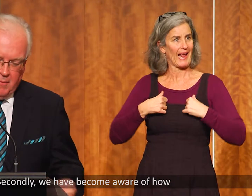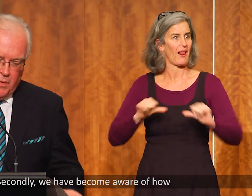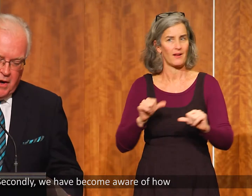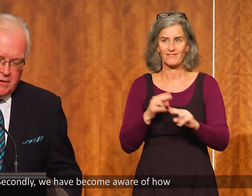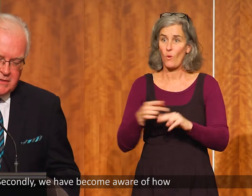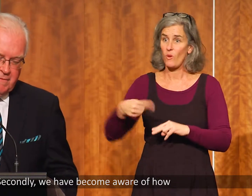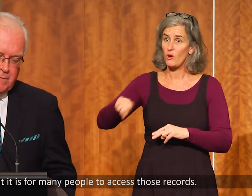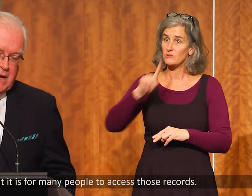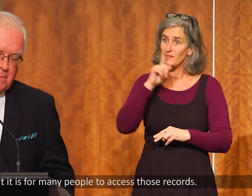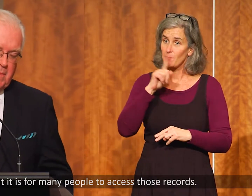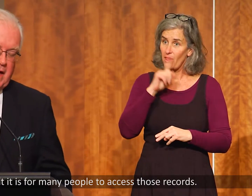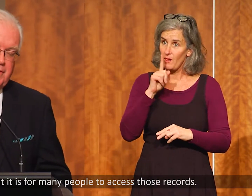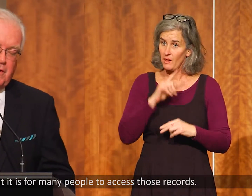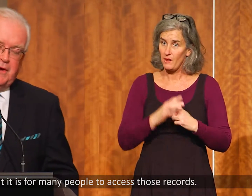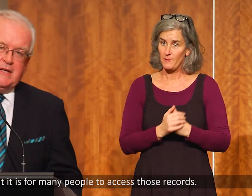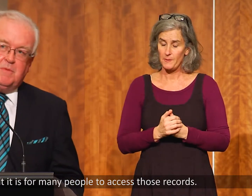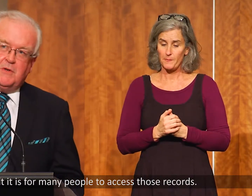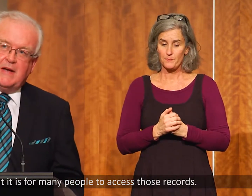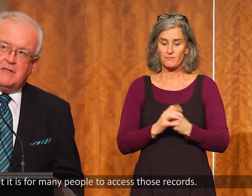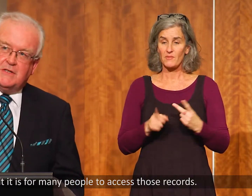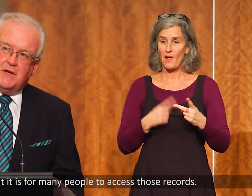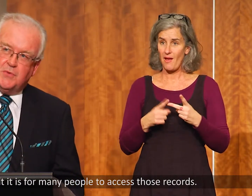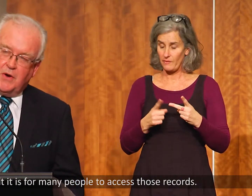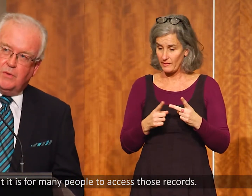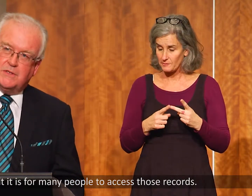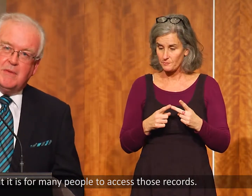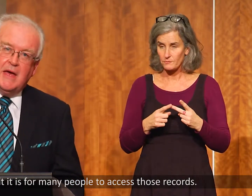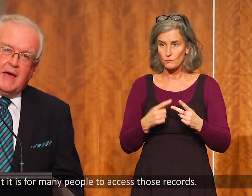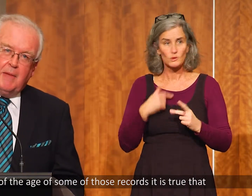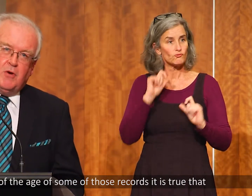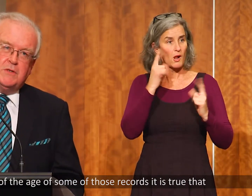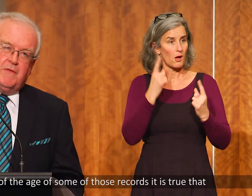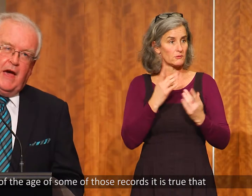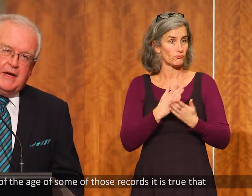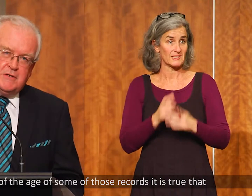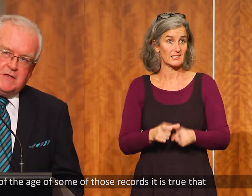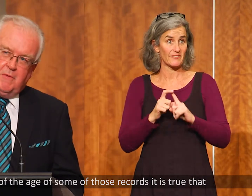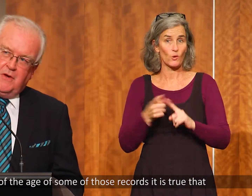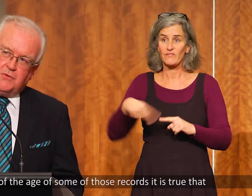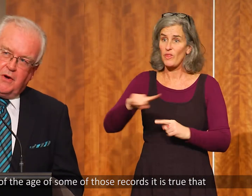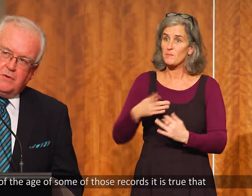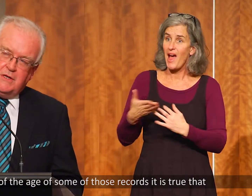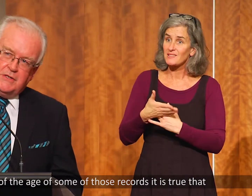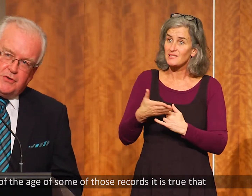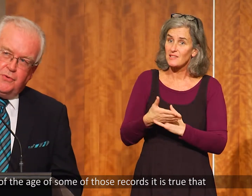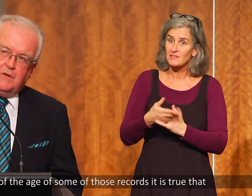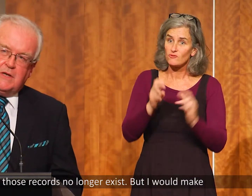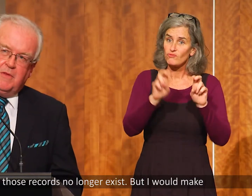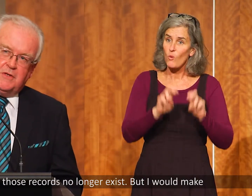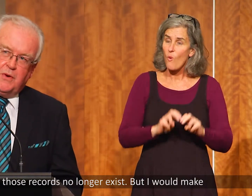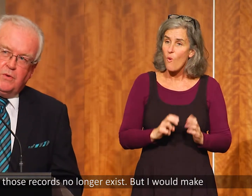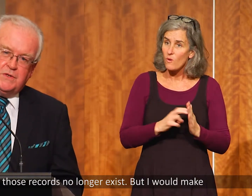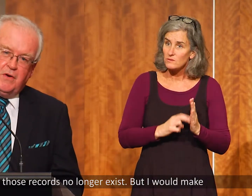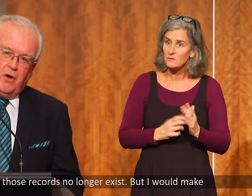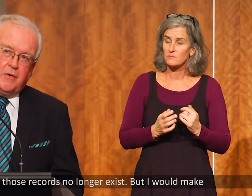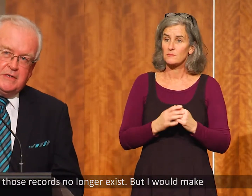we've become aware is, for many people, how difficult it has been to access those records. And because of the age of some of those records, it is true that some of